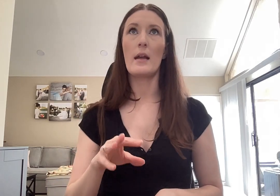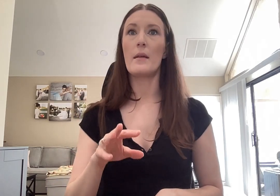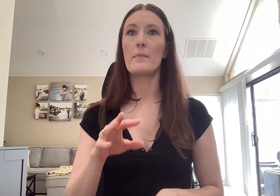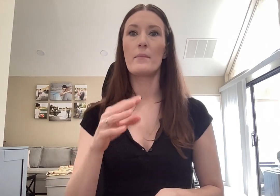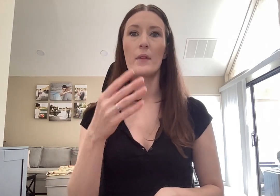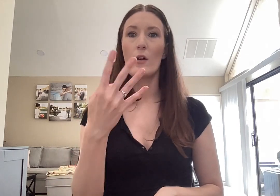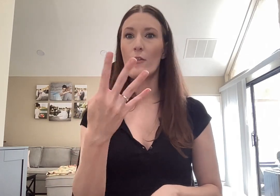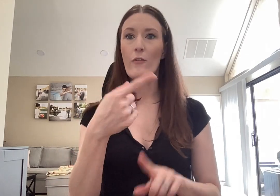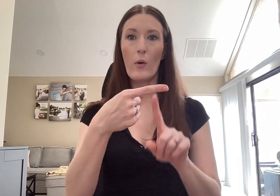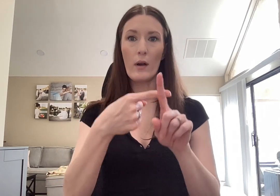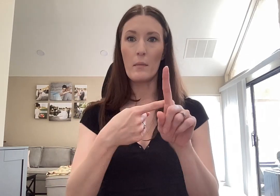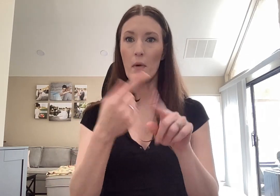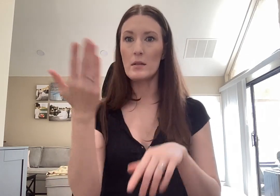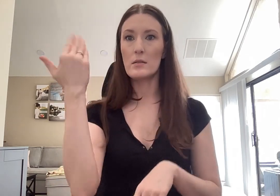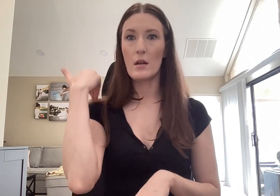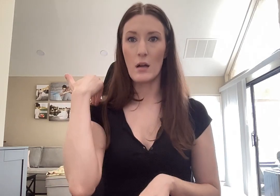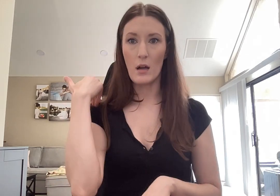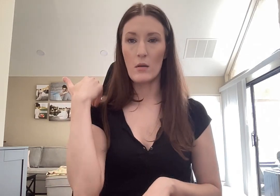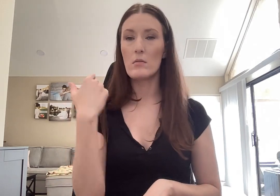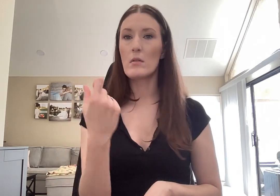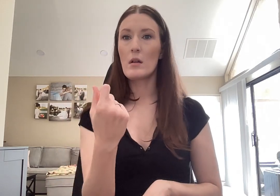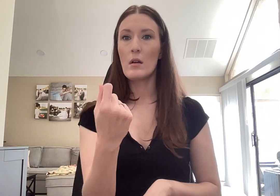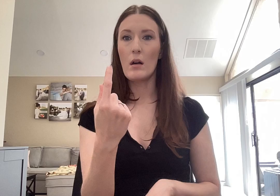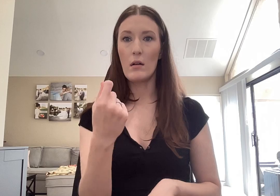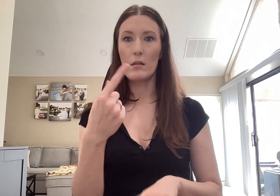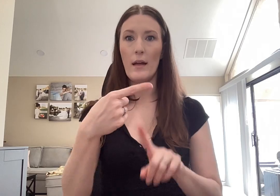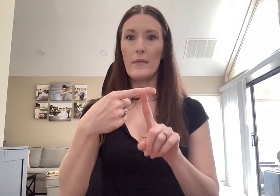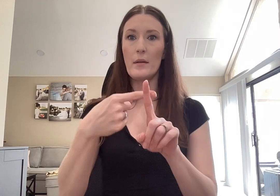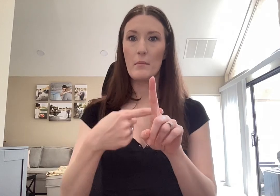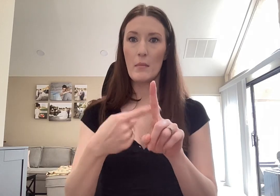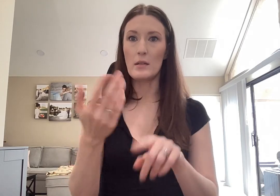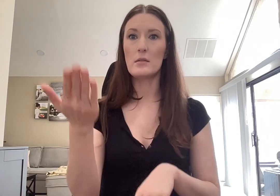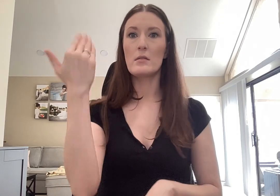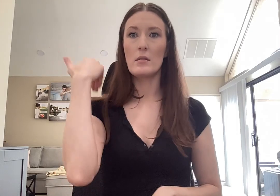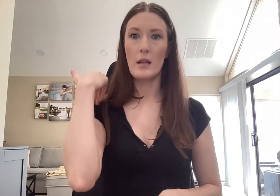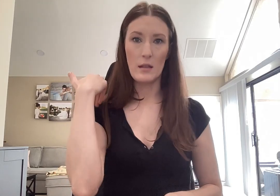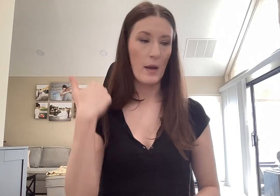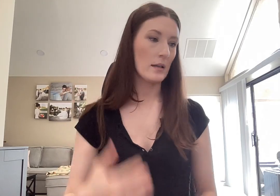say 4 months ago, 11 months in the past.